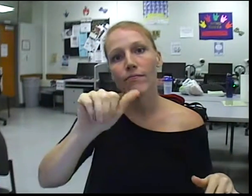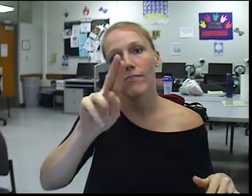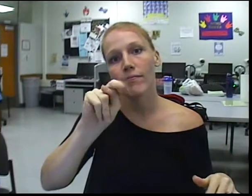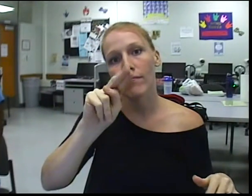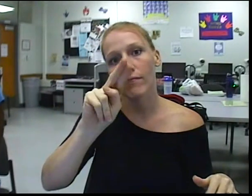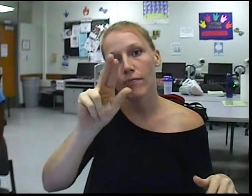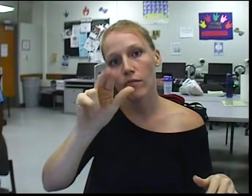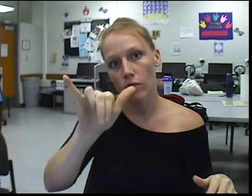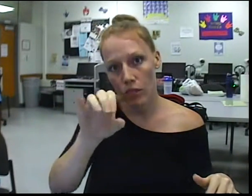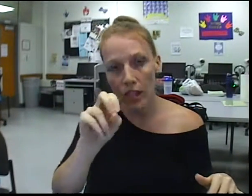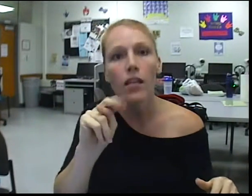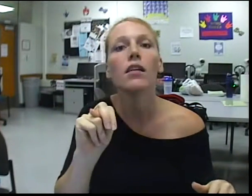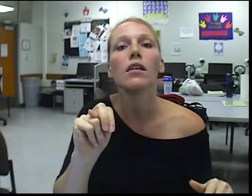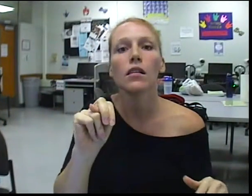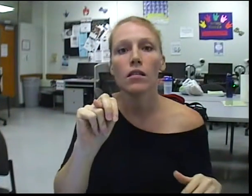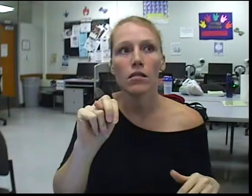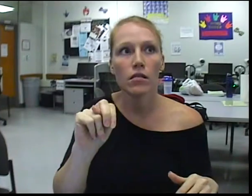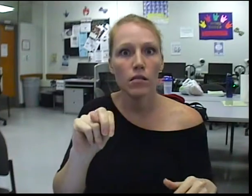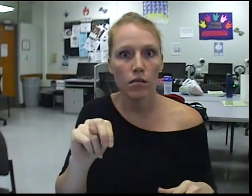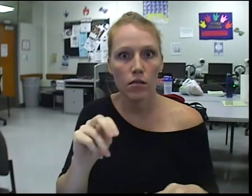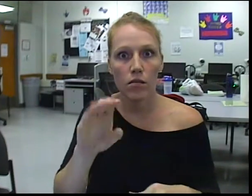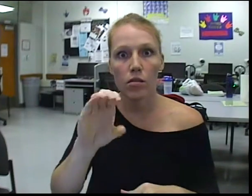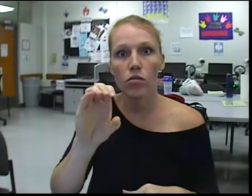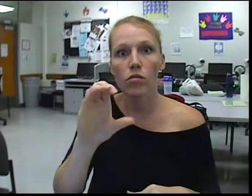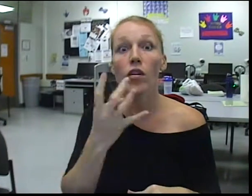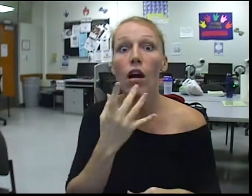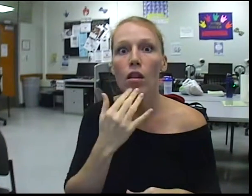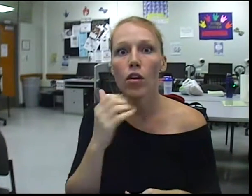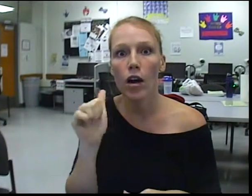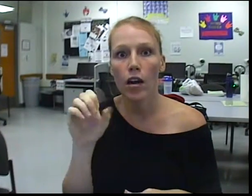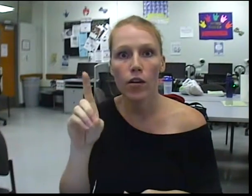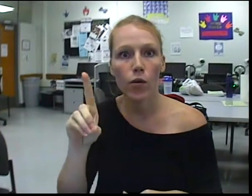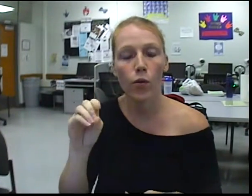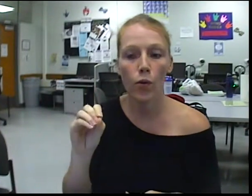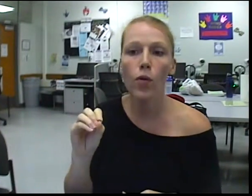over in England where they got 30 inches of rain one day.